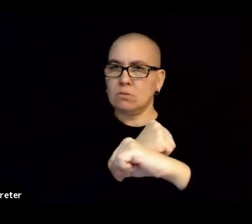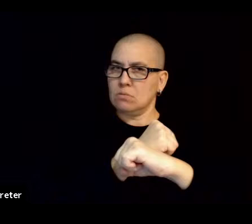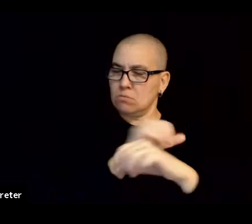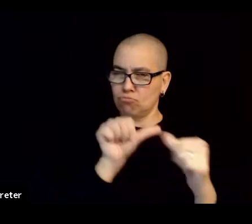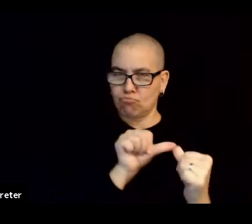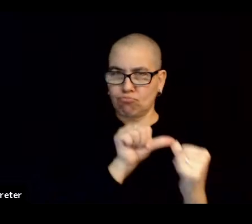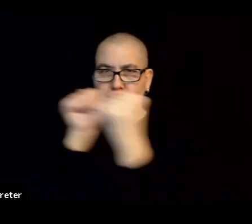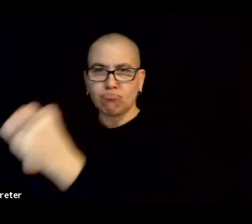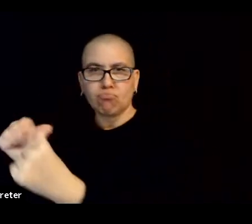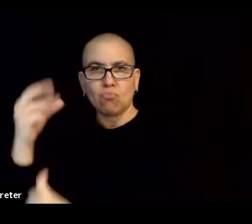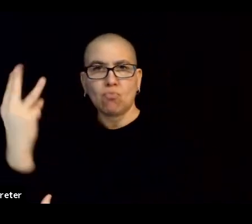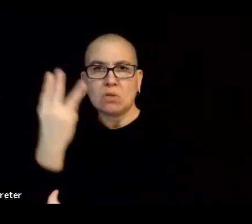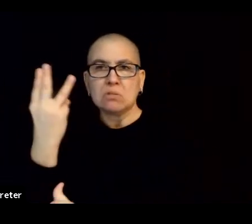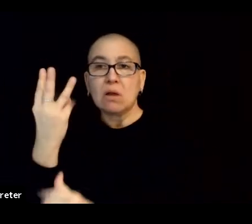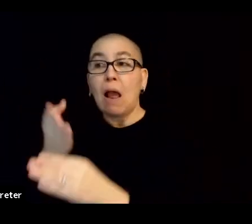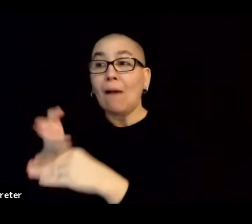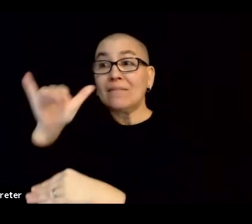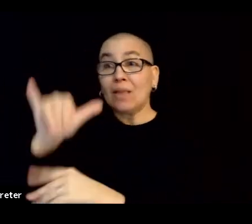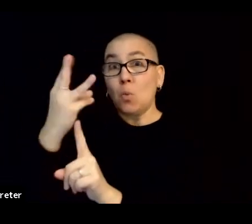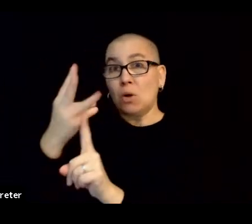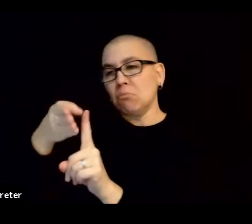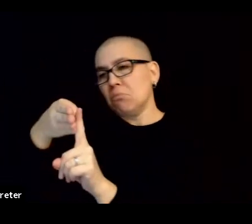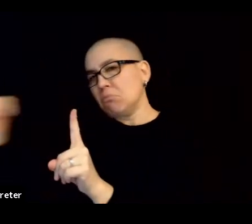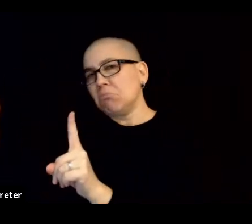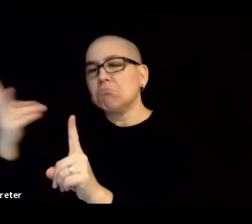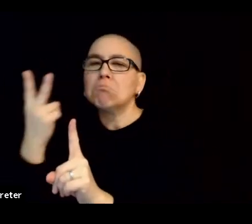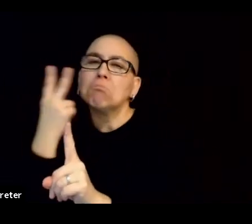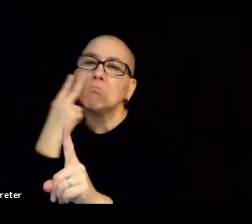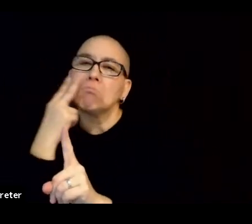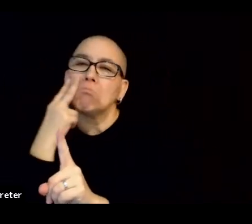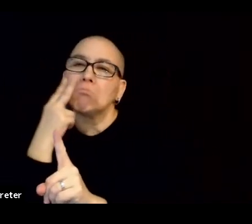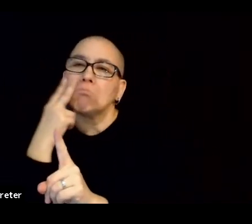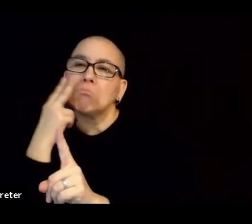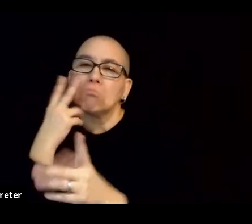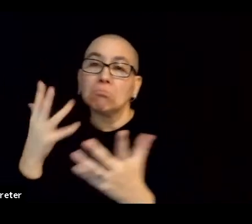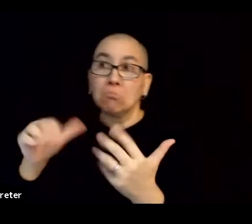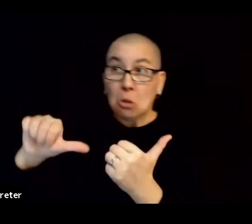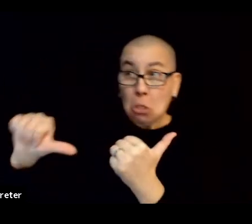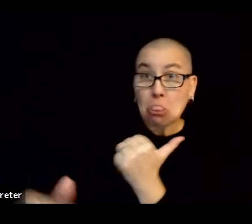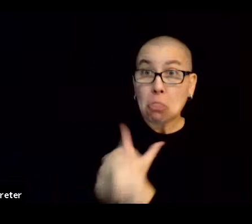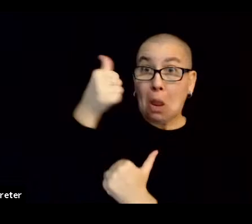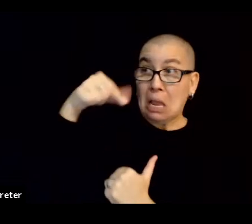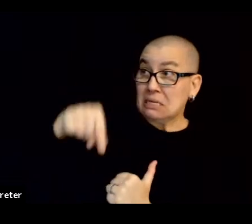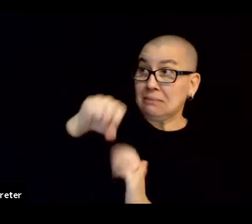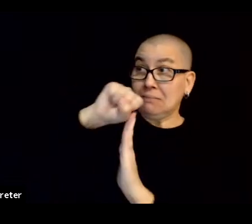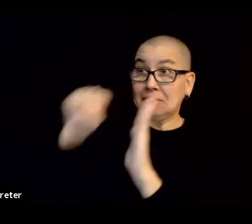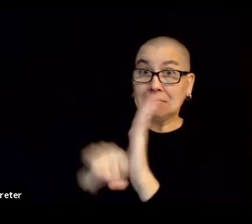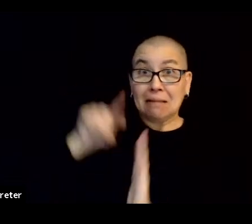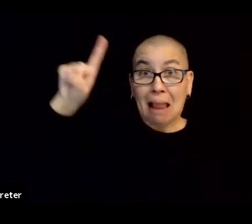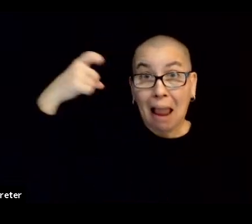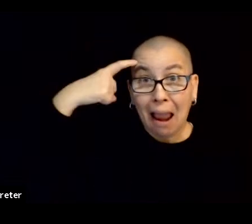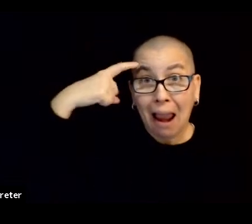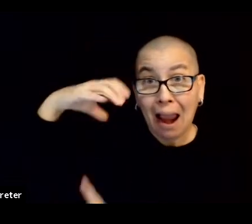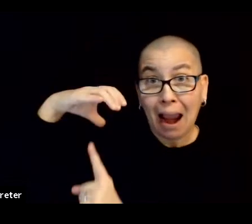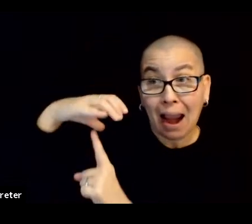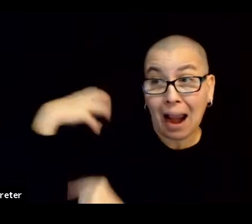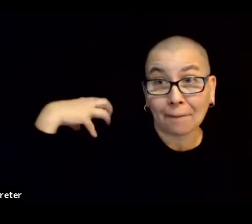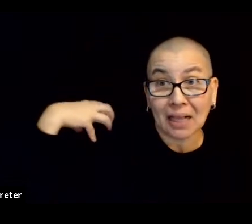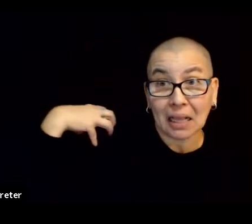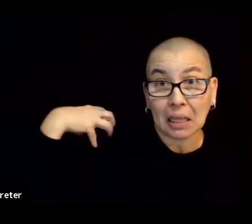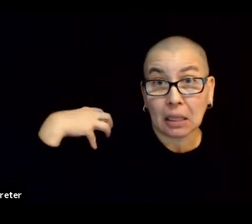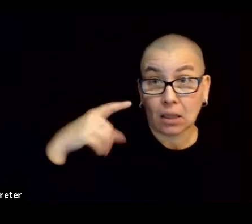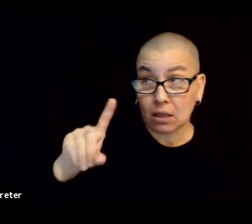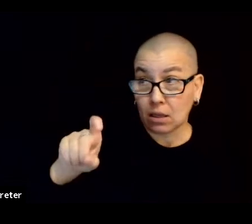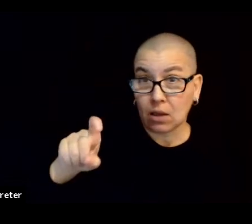really just a matter of I needed something that was going to last a lifetime. We care about you, and we want you to be able